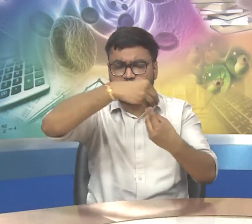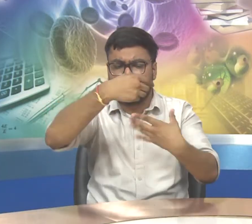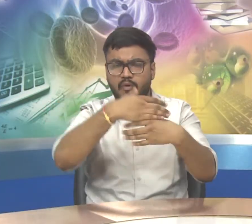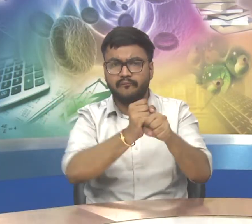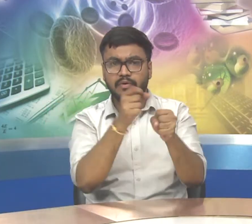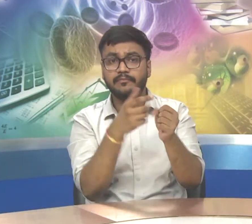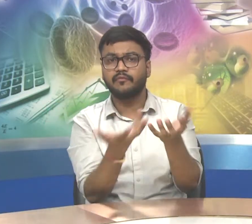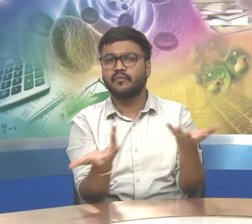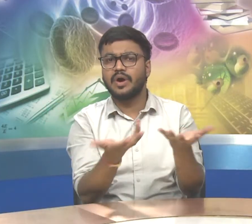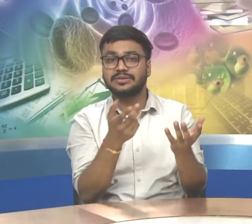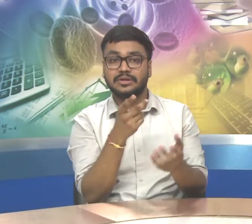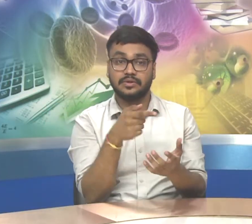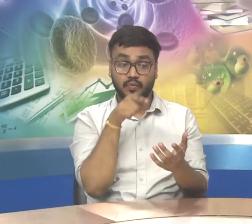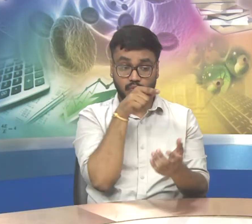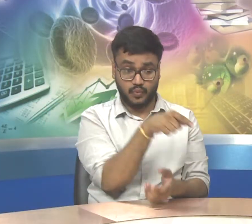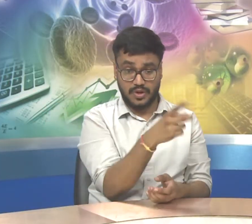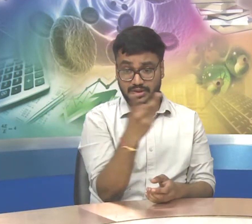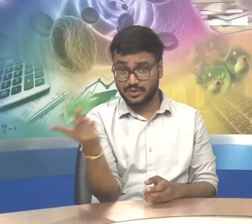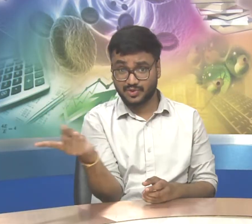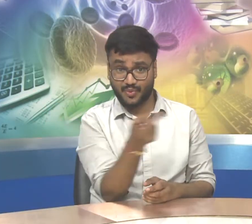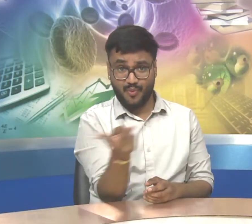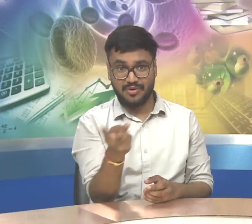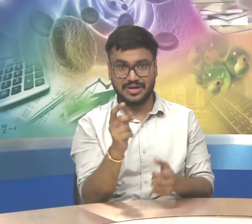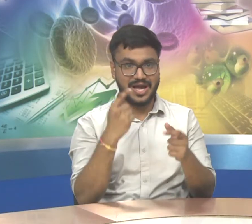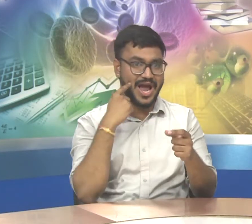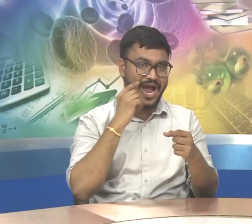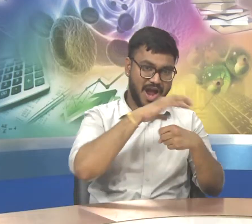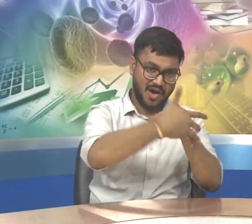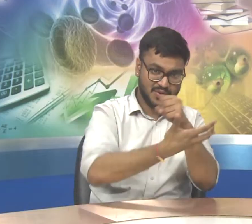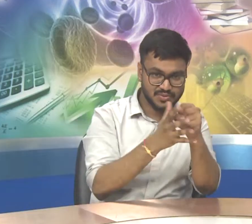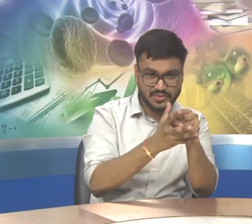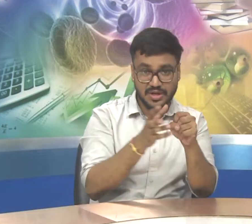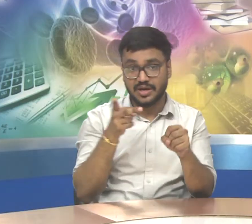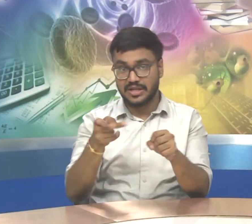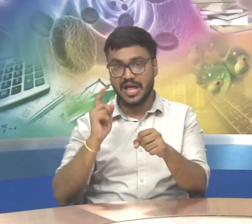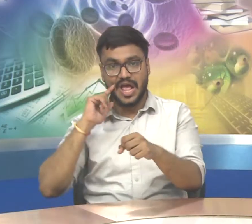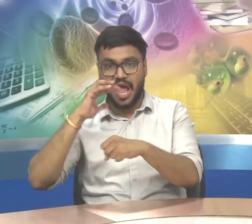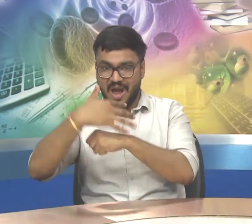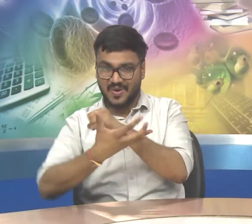chlorine is obtained as a mixture of two isotopes,